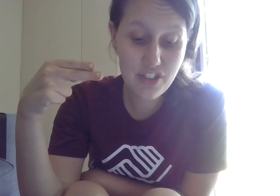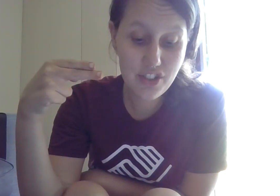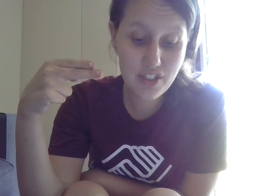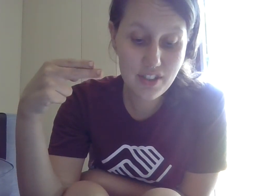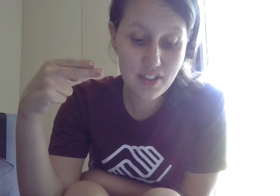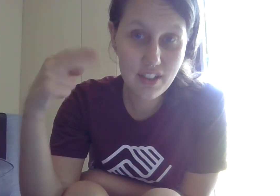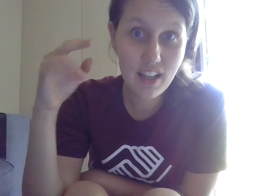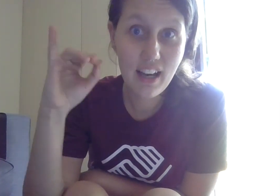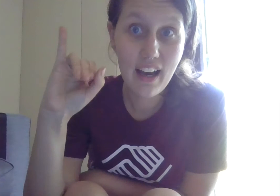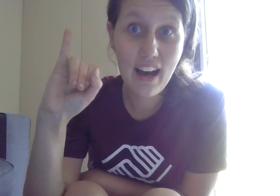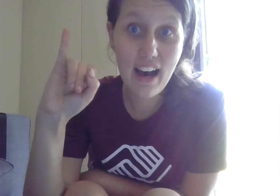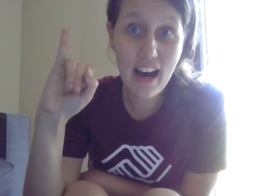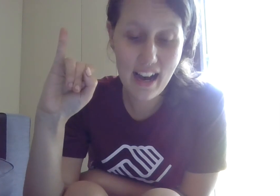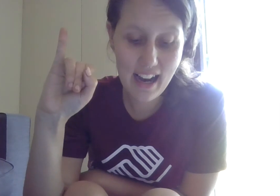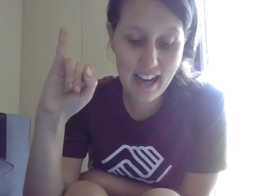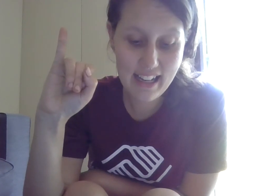H, I,